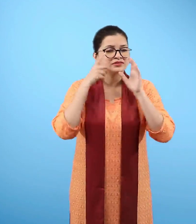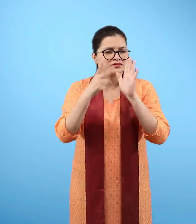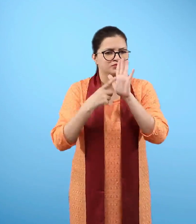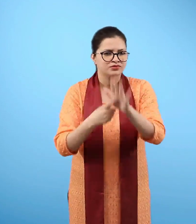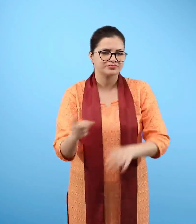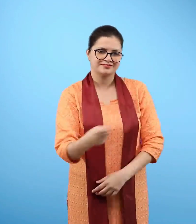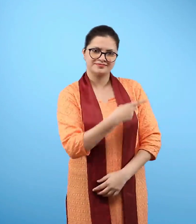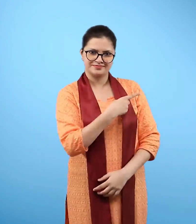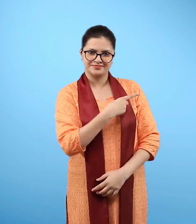this.